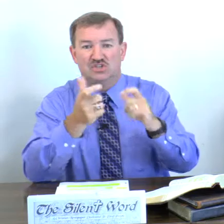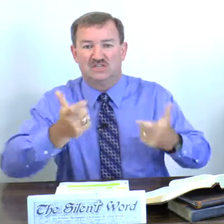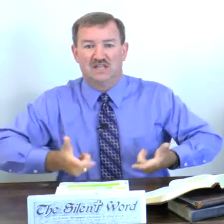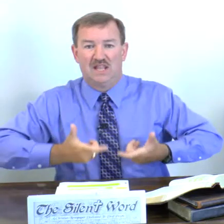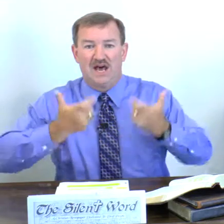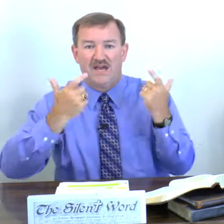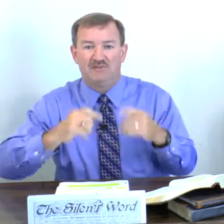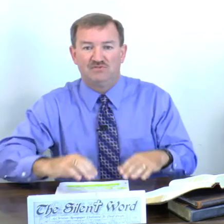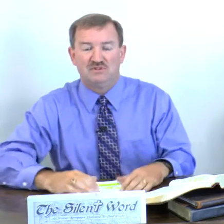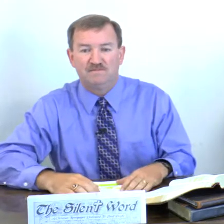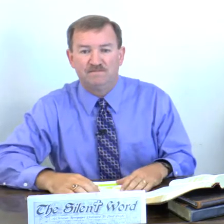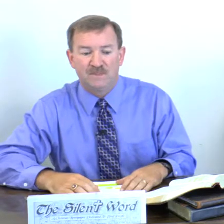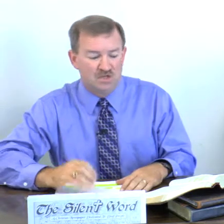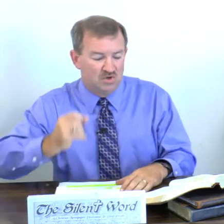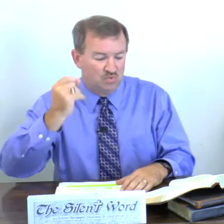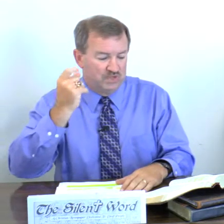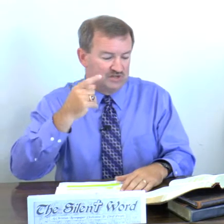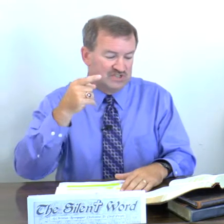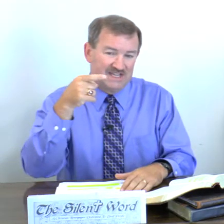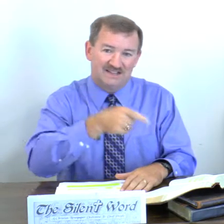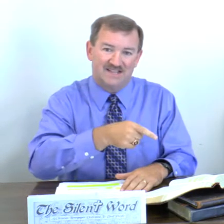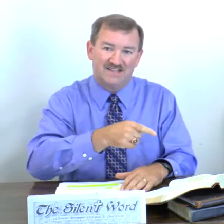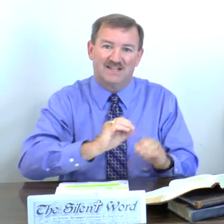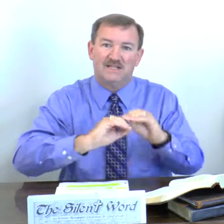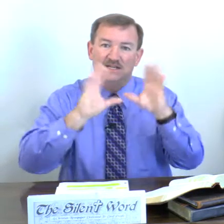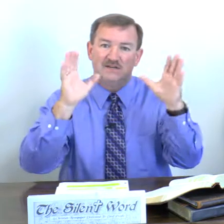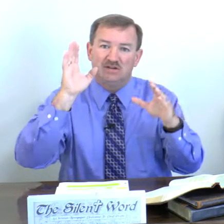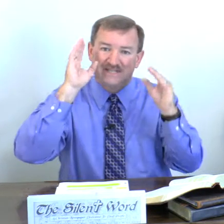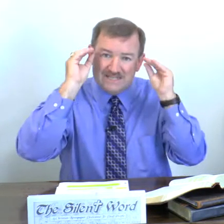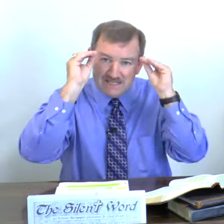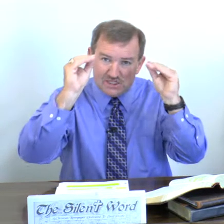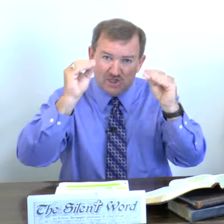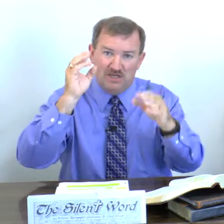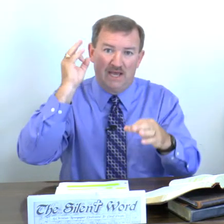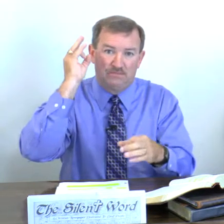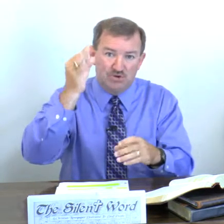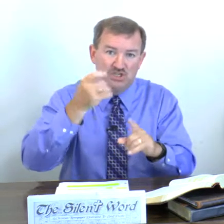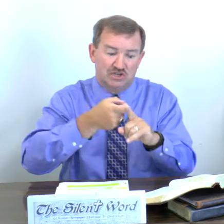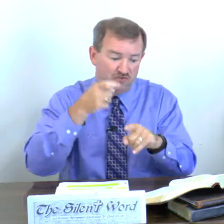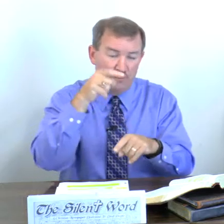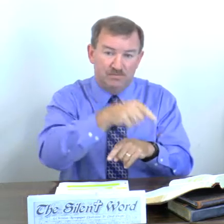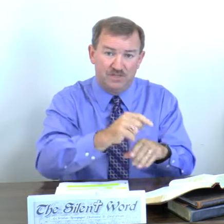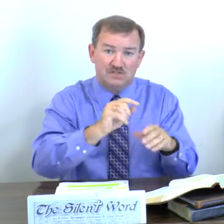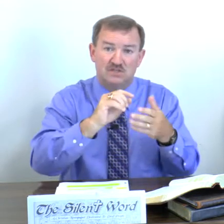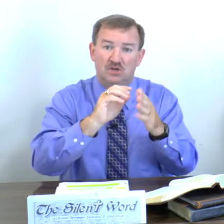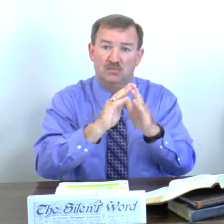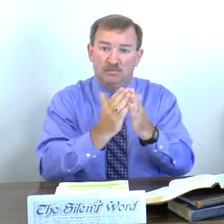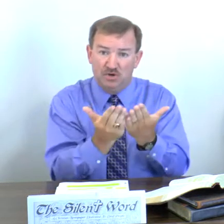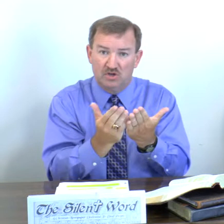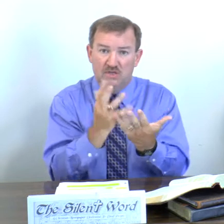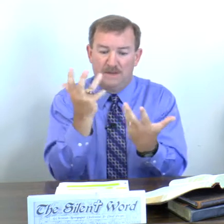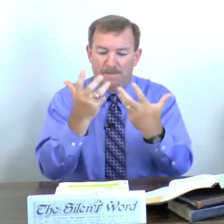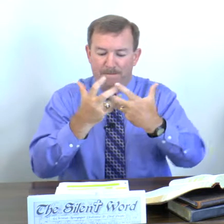changes lives. We understand that the clear teaching and preaching from this book,